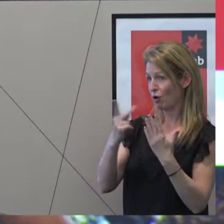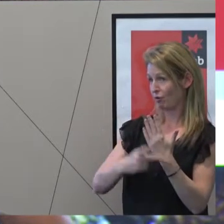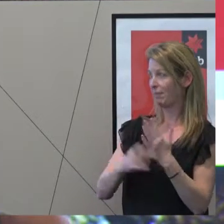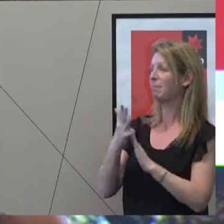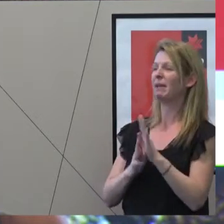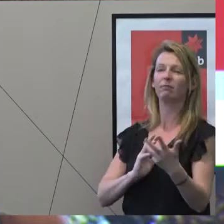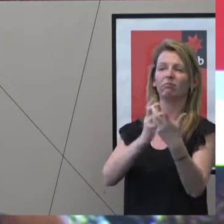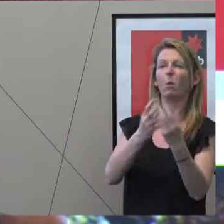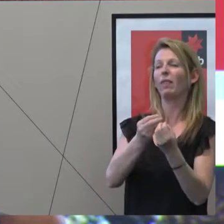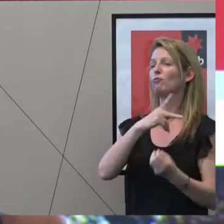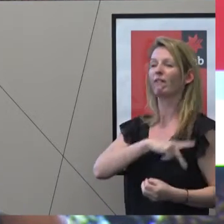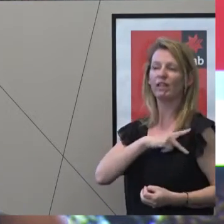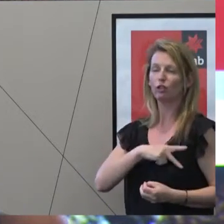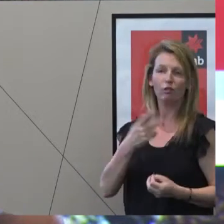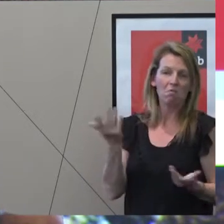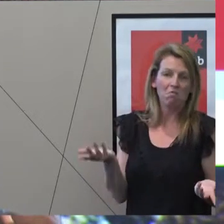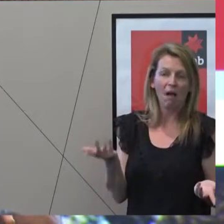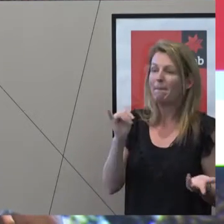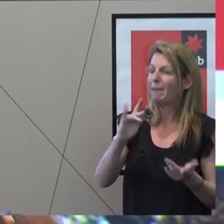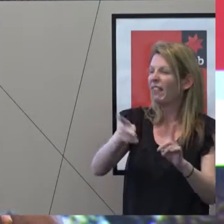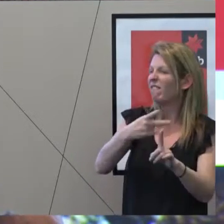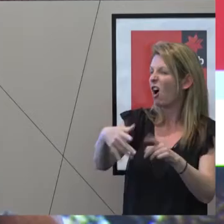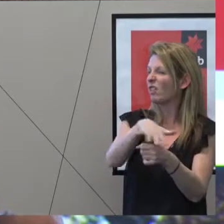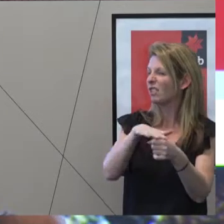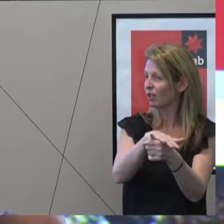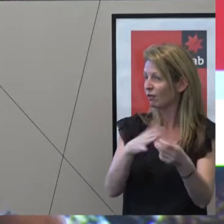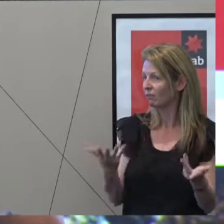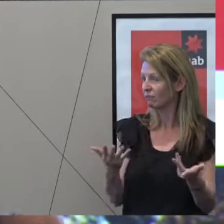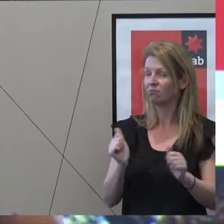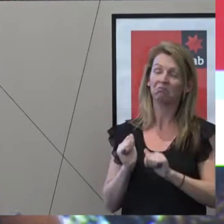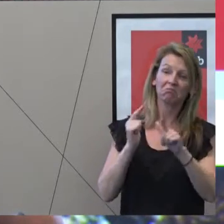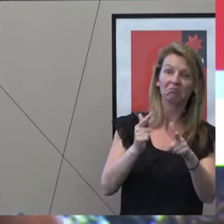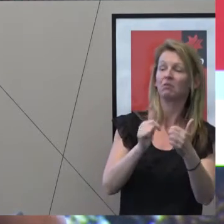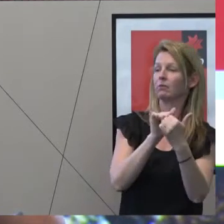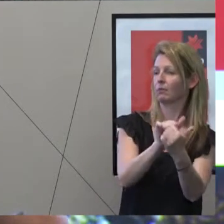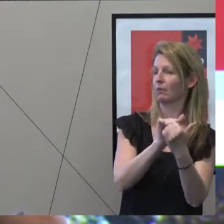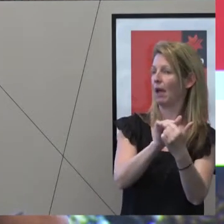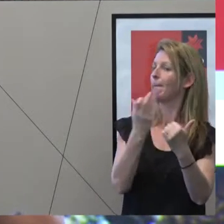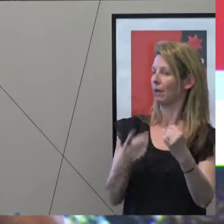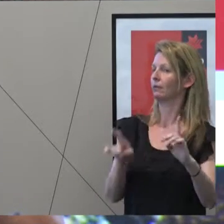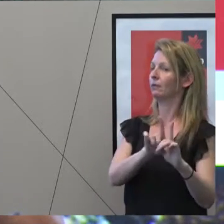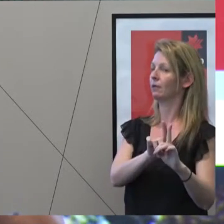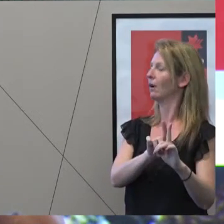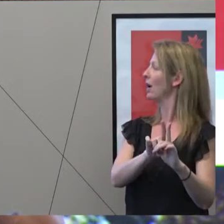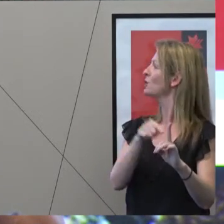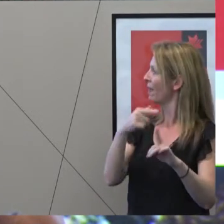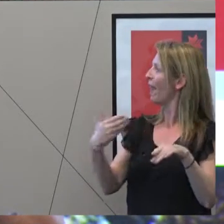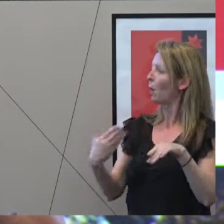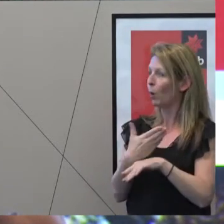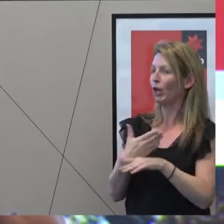a professional maybe in the violence space, but they're working alongside a woman with a